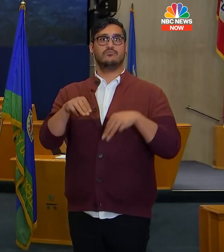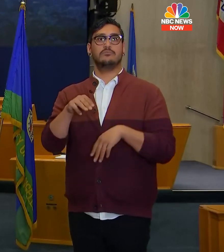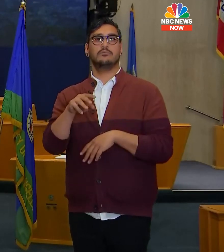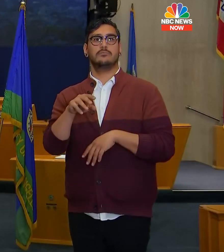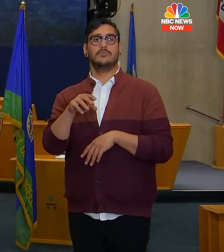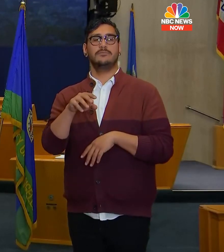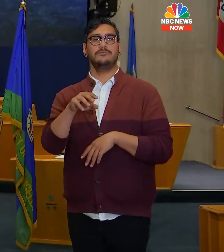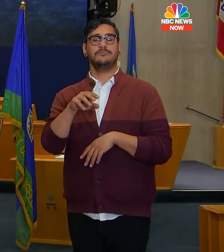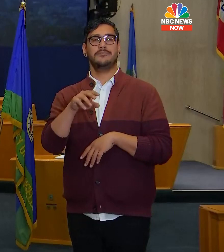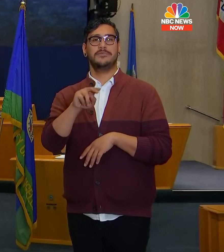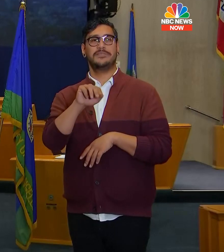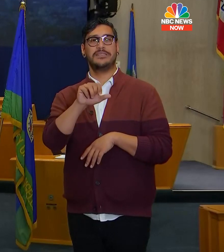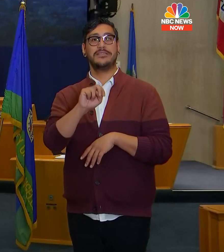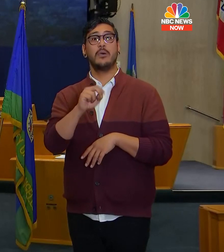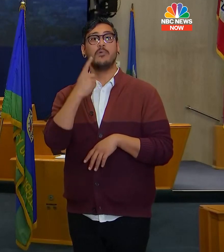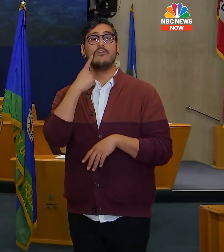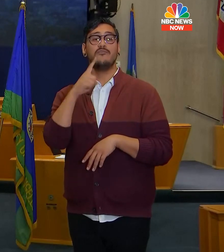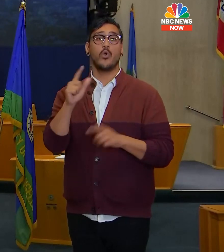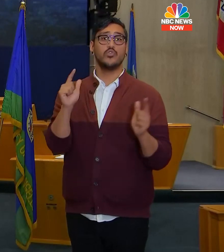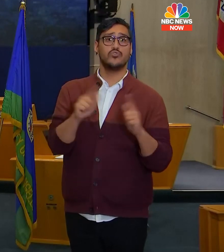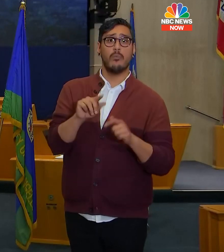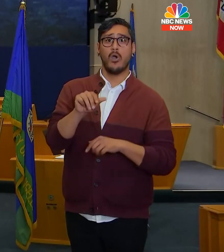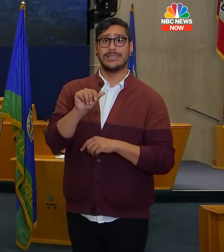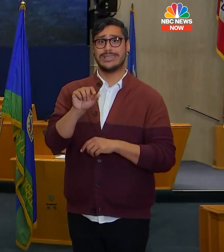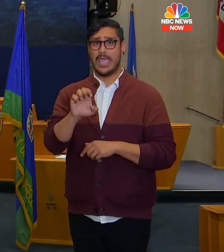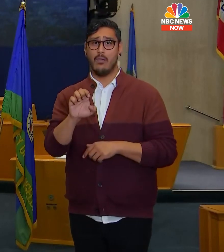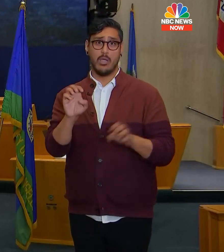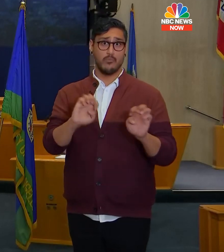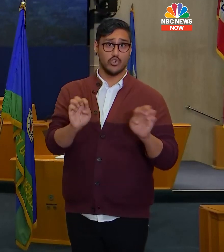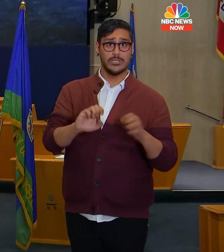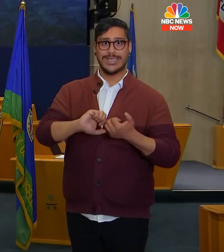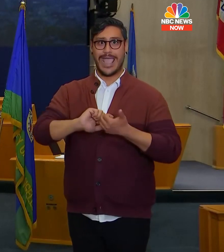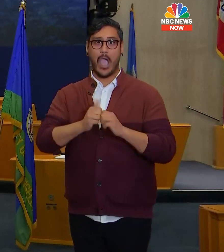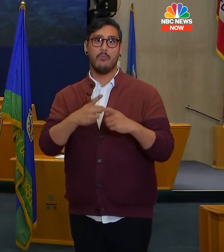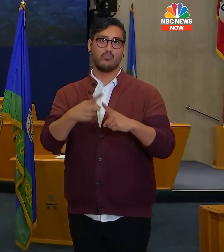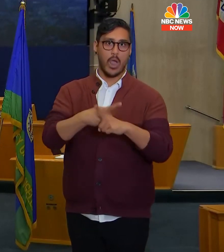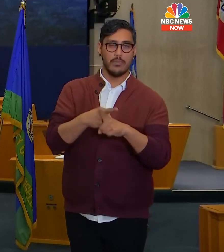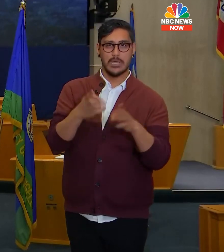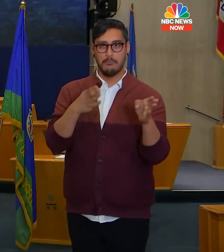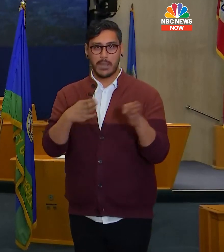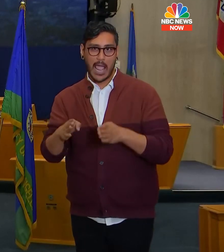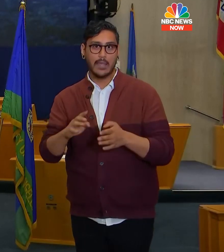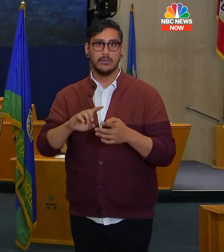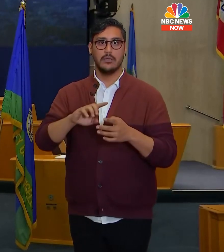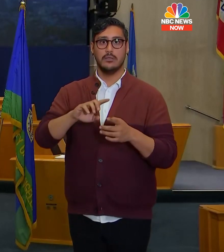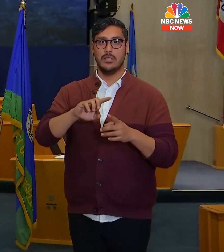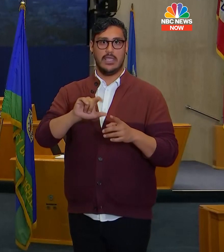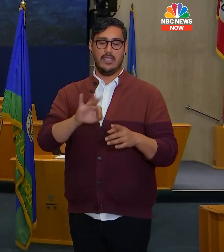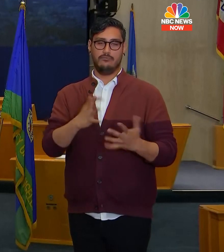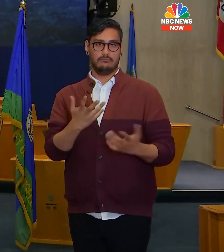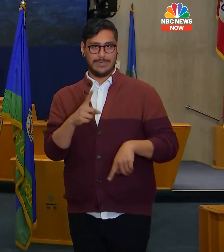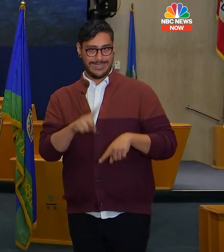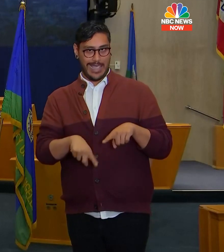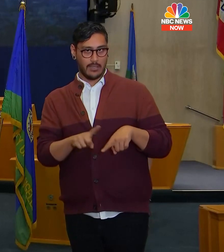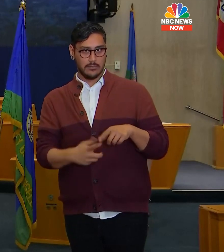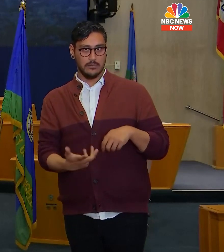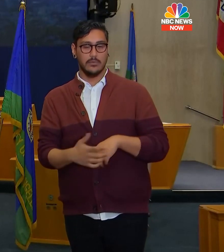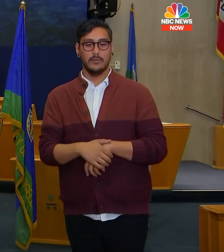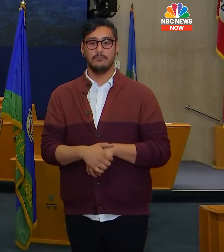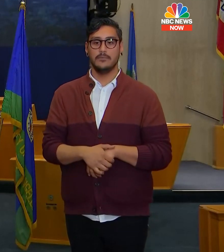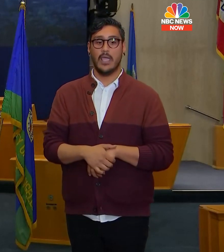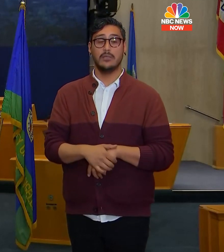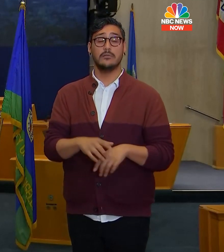all large-scale, small-scale emergencies are properly planned for when you can, obviously, and